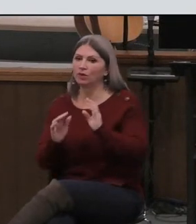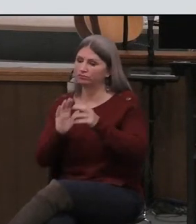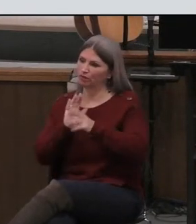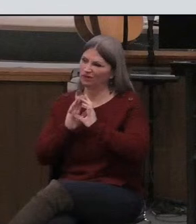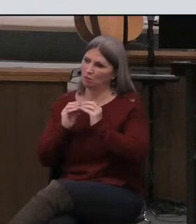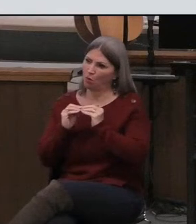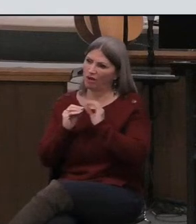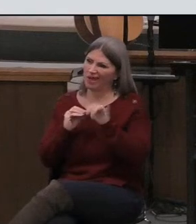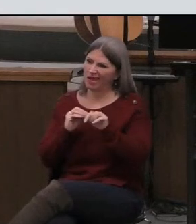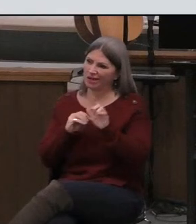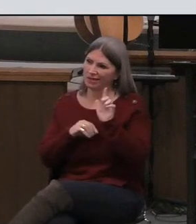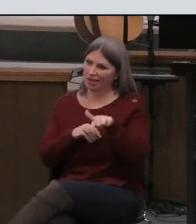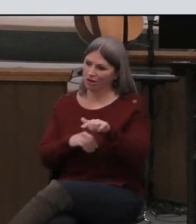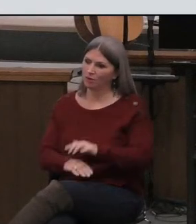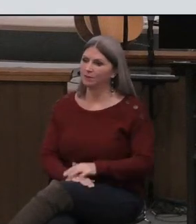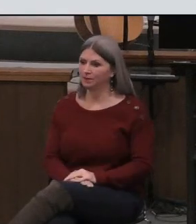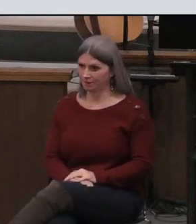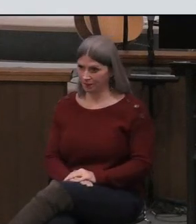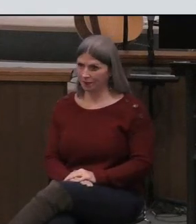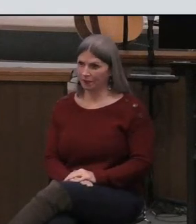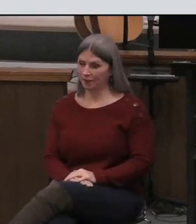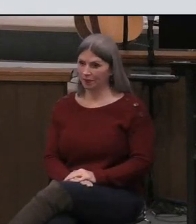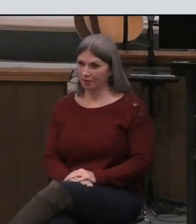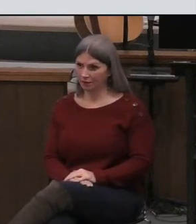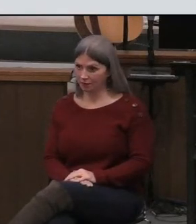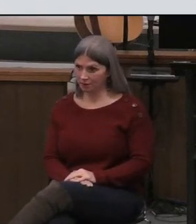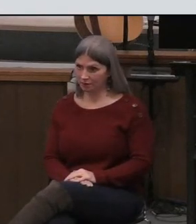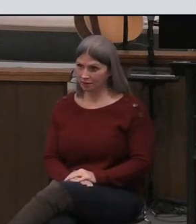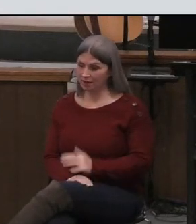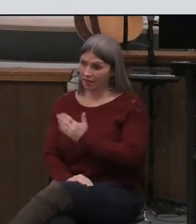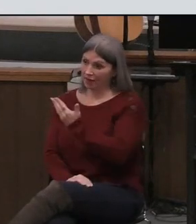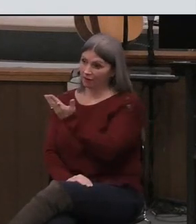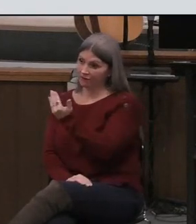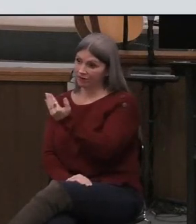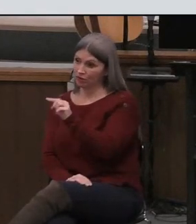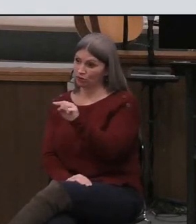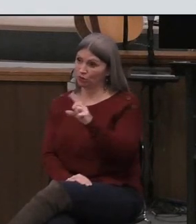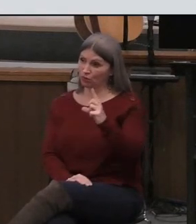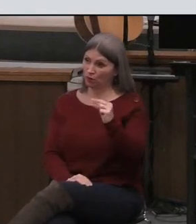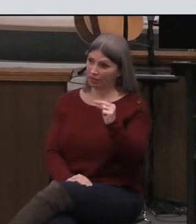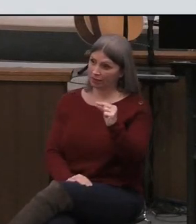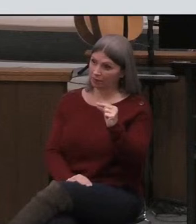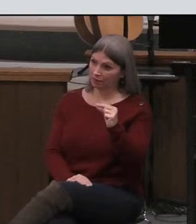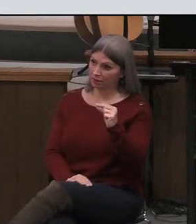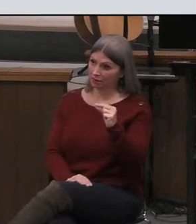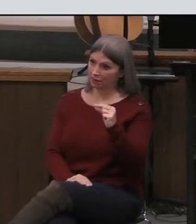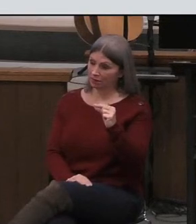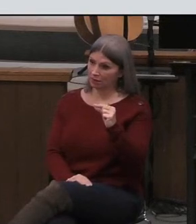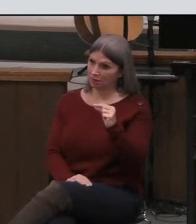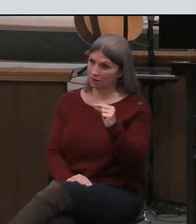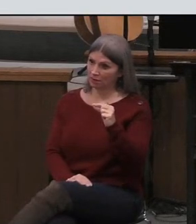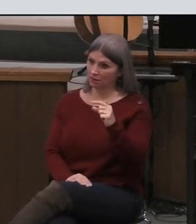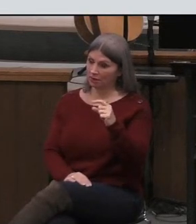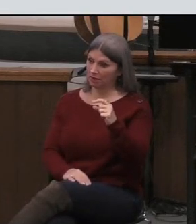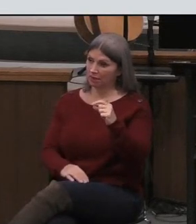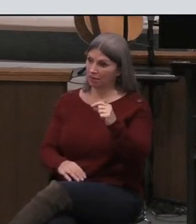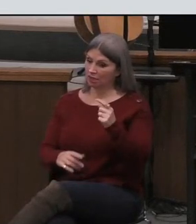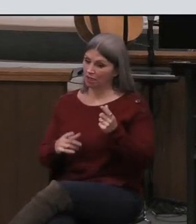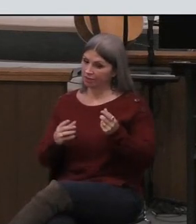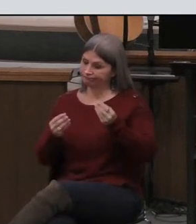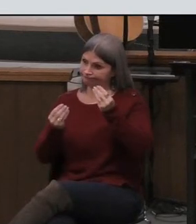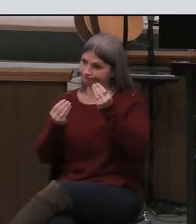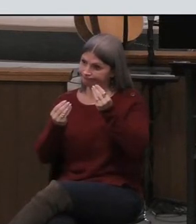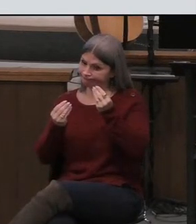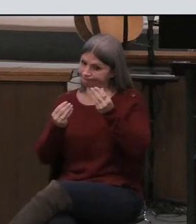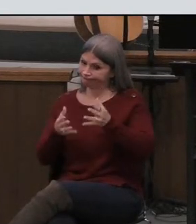on. And then in 15 through 20, he spends time telling